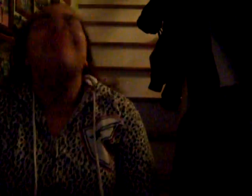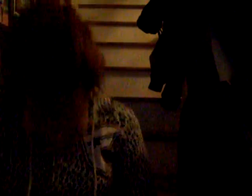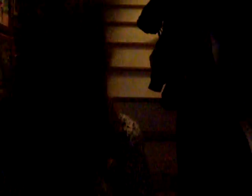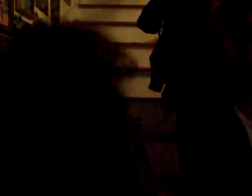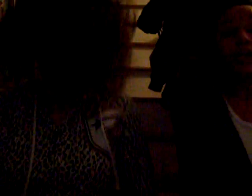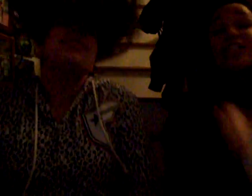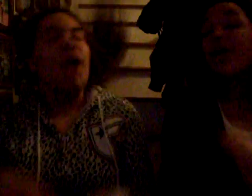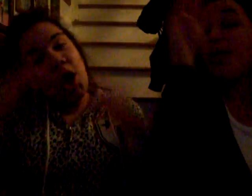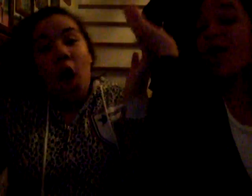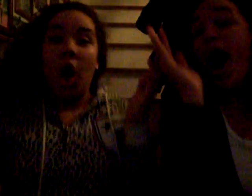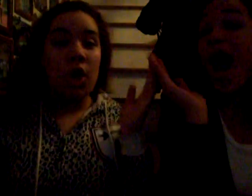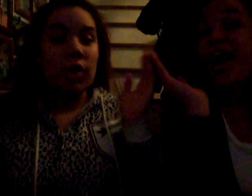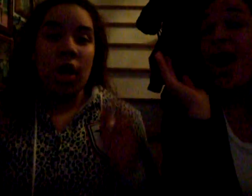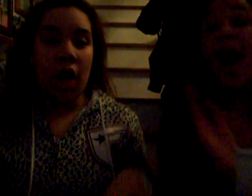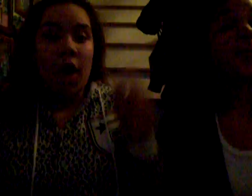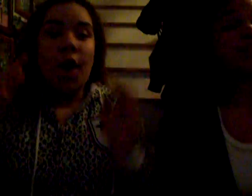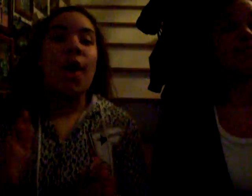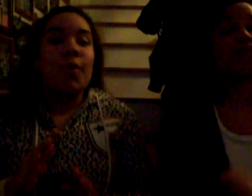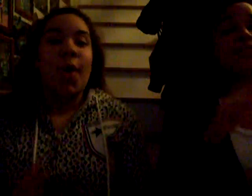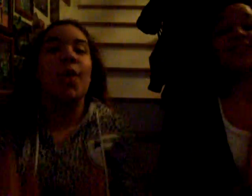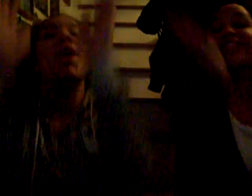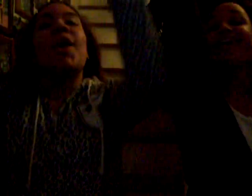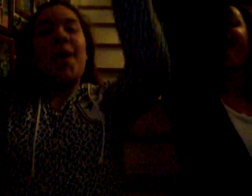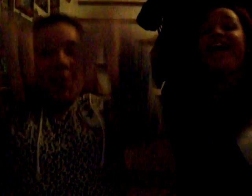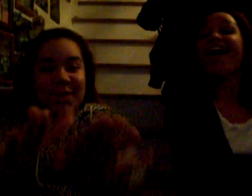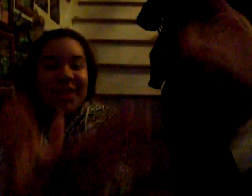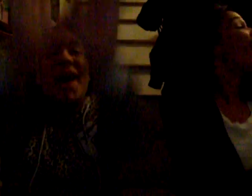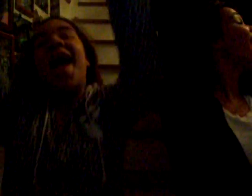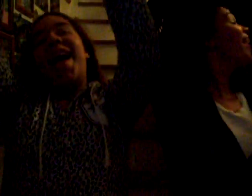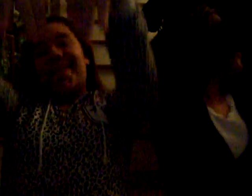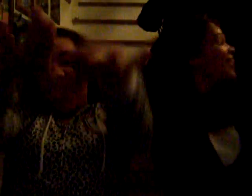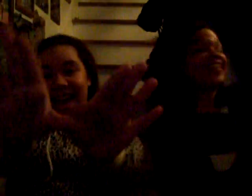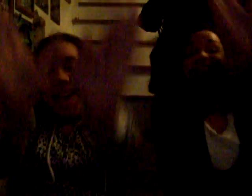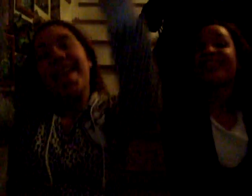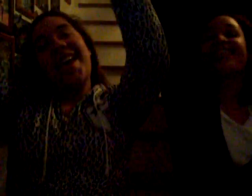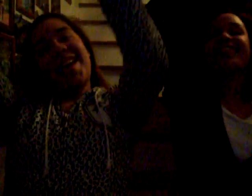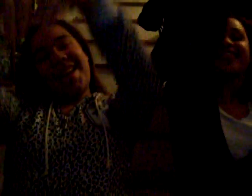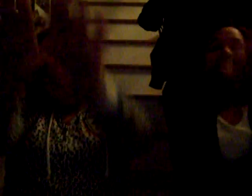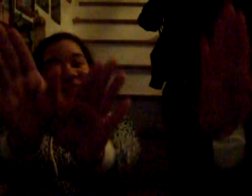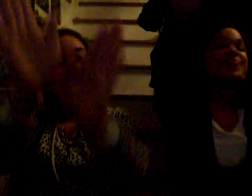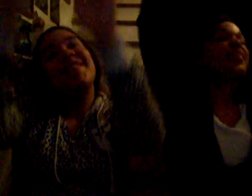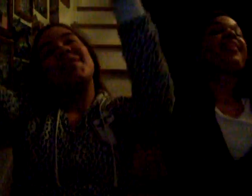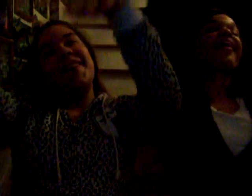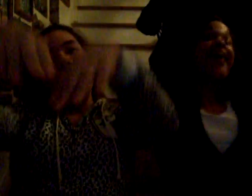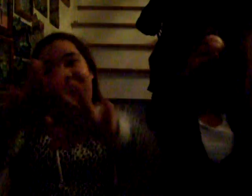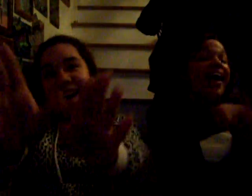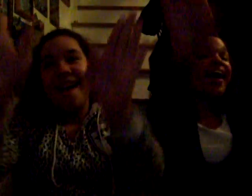Stuck on a roller coaster Can't get off this run